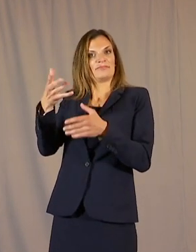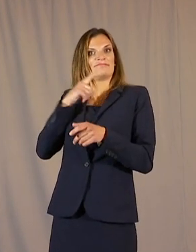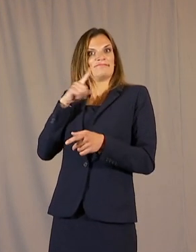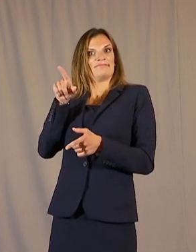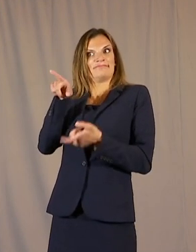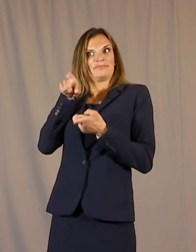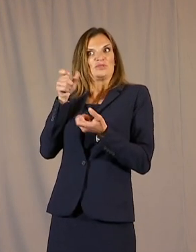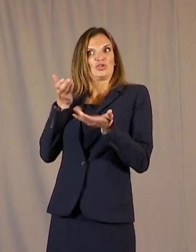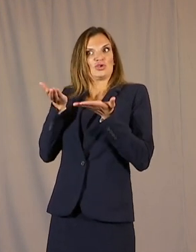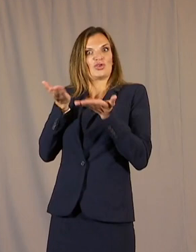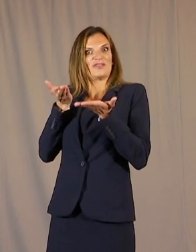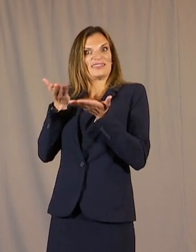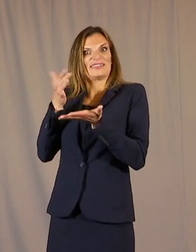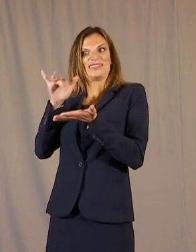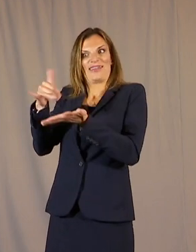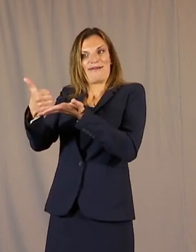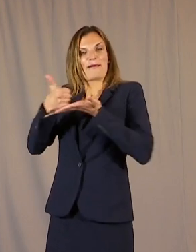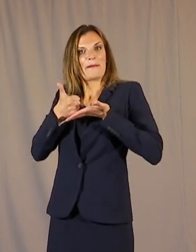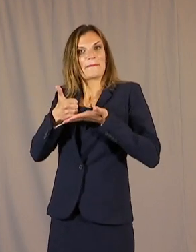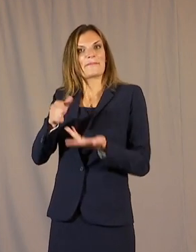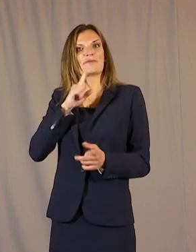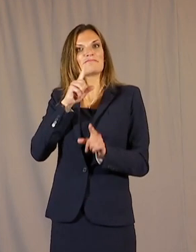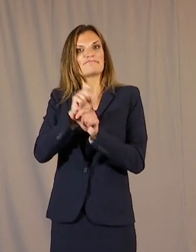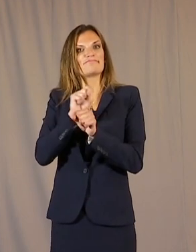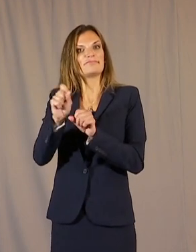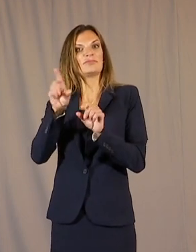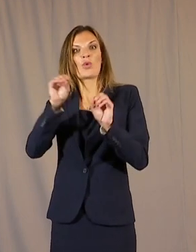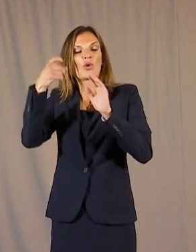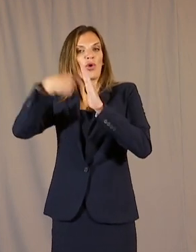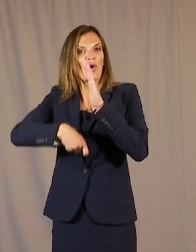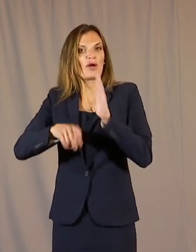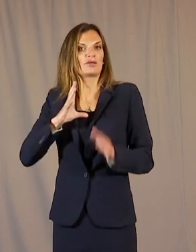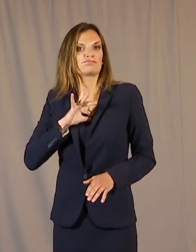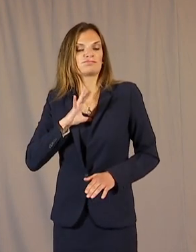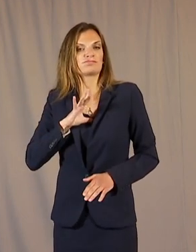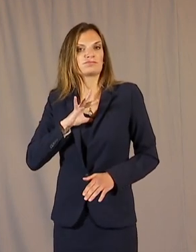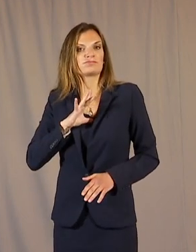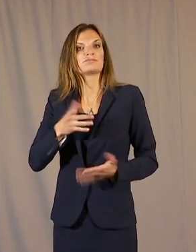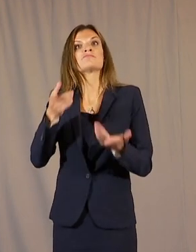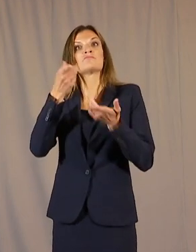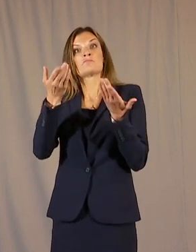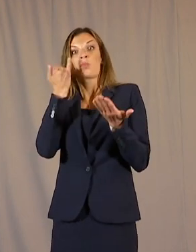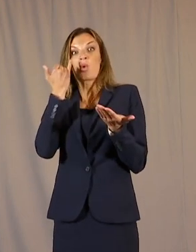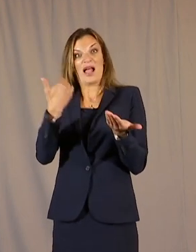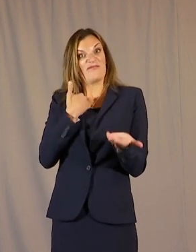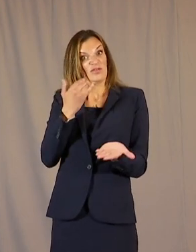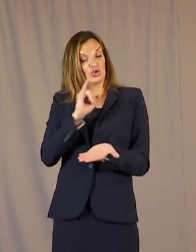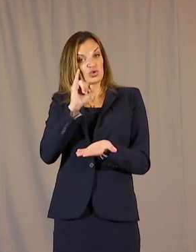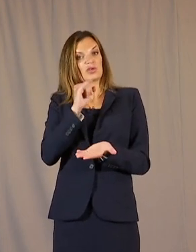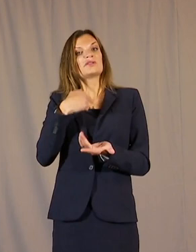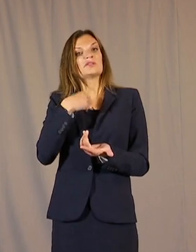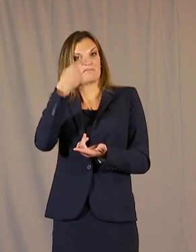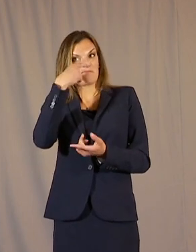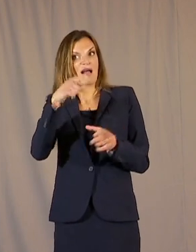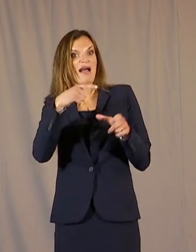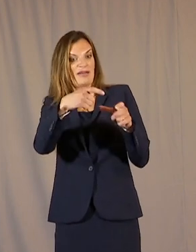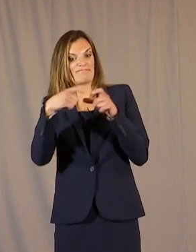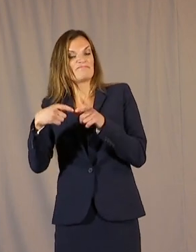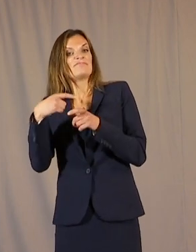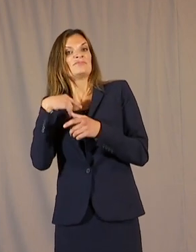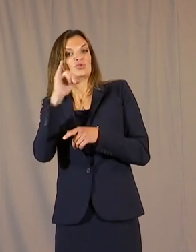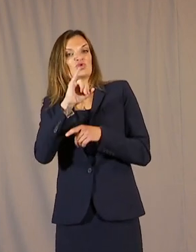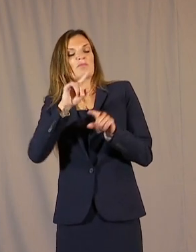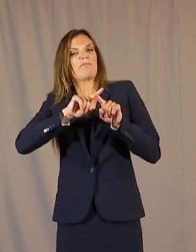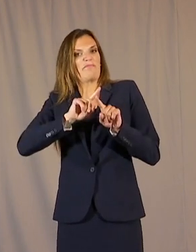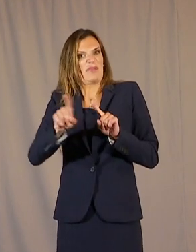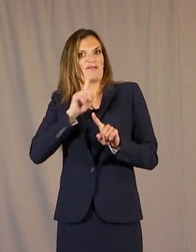a cost. You know, if you need the service, you're gonna come and get the service. Yes, if you have insurance, we would like to collect that insurance. And one of the things I